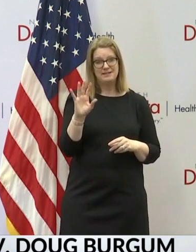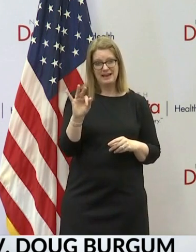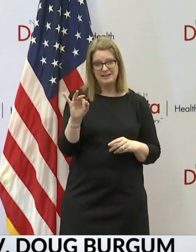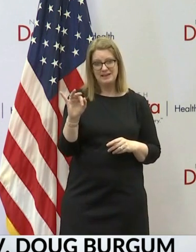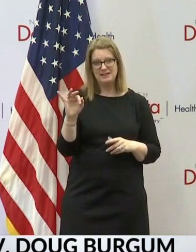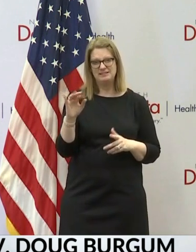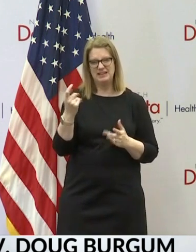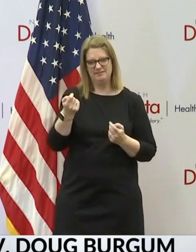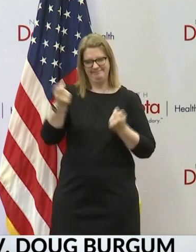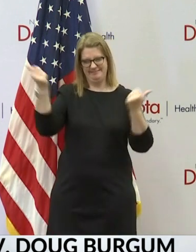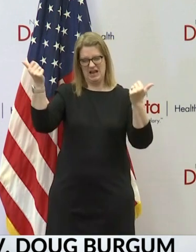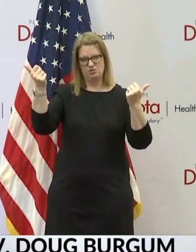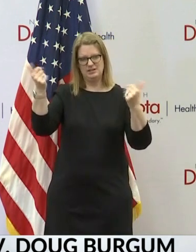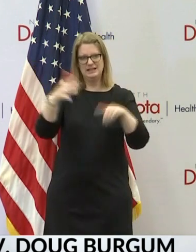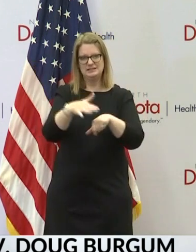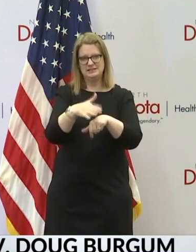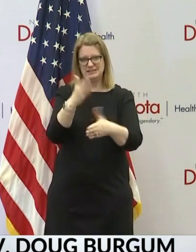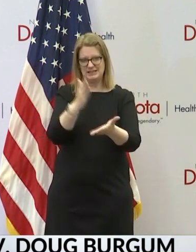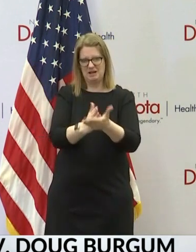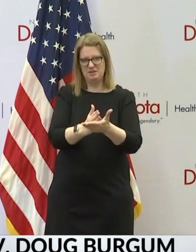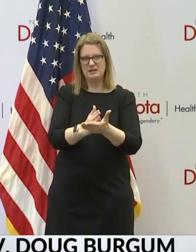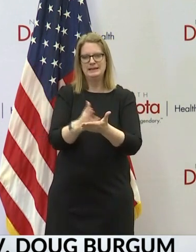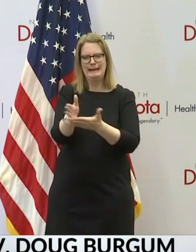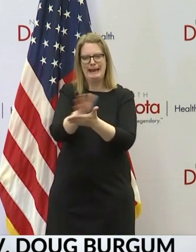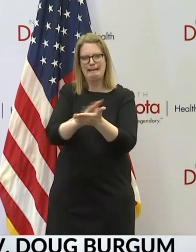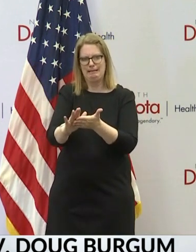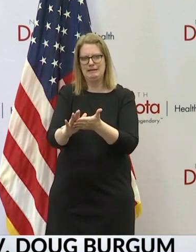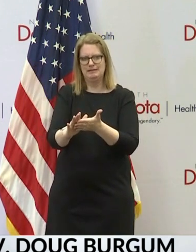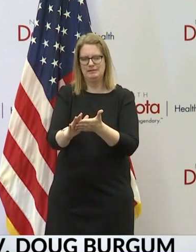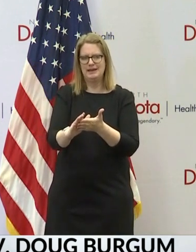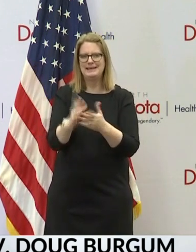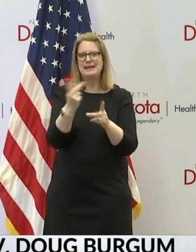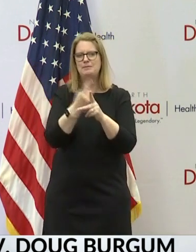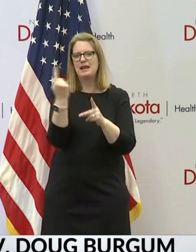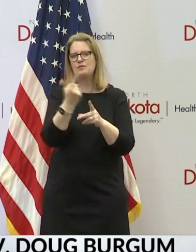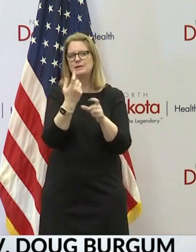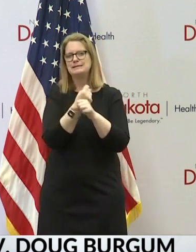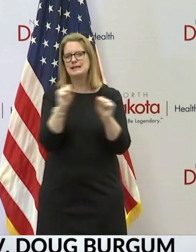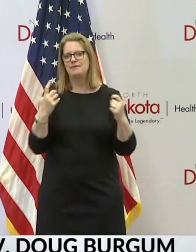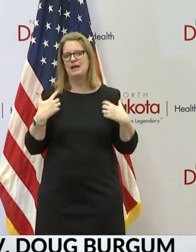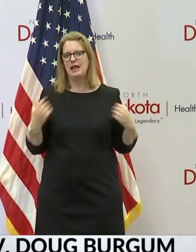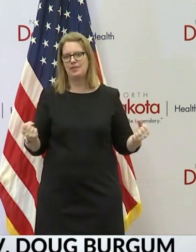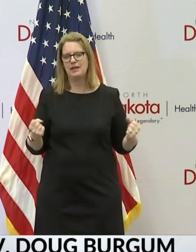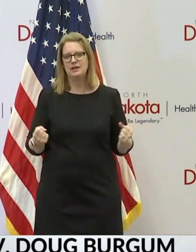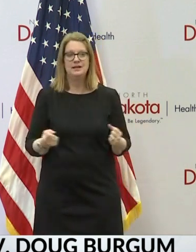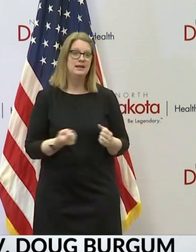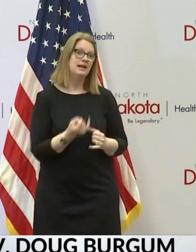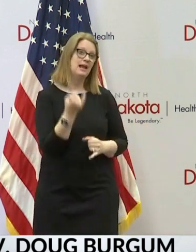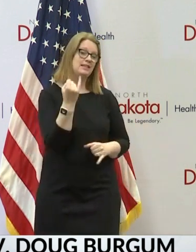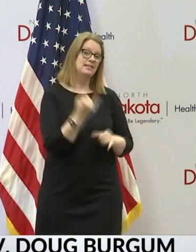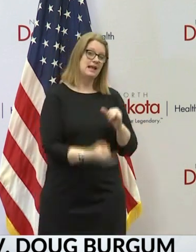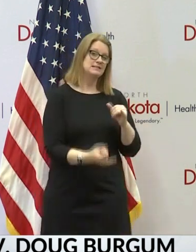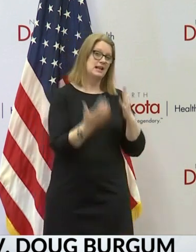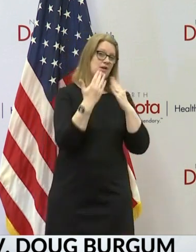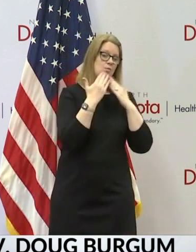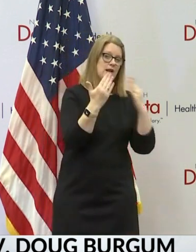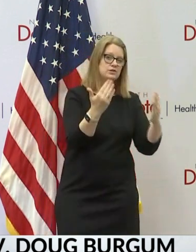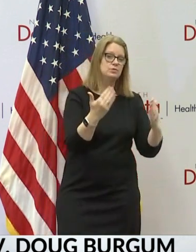that's delivering government safe and healthy. So thanks for all you do. And then lastly, on